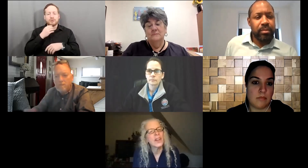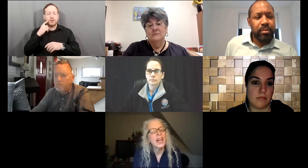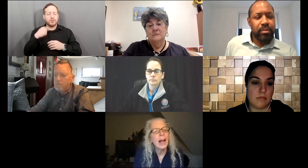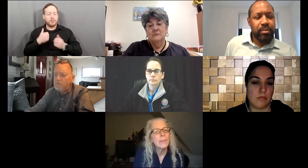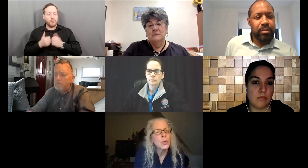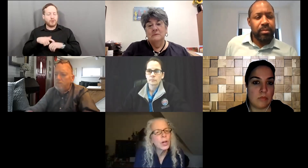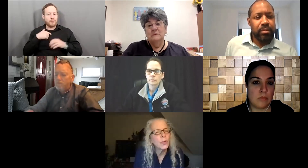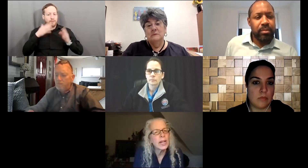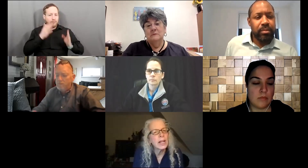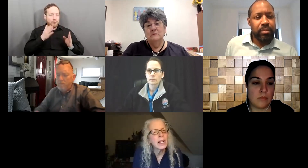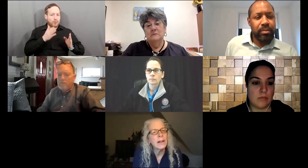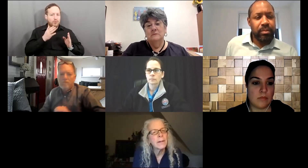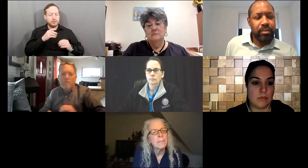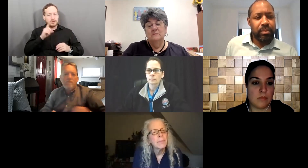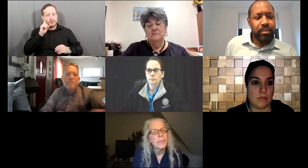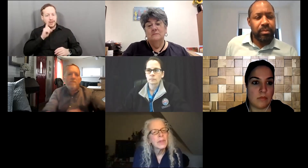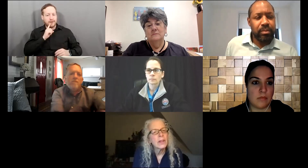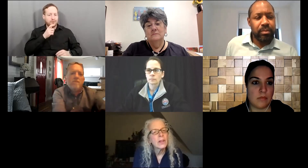have, I'm just wondering,